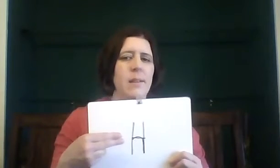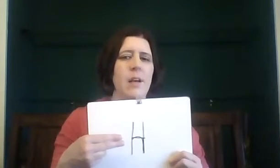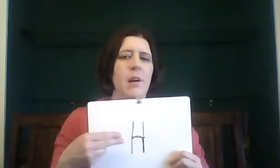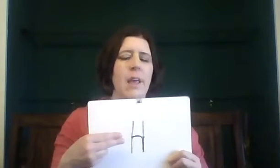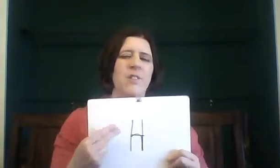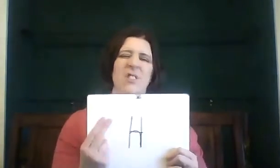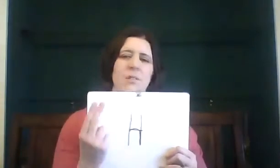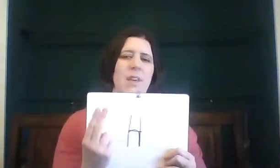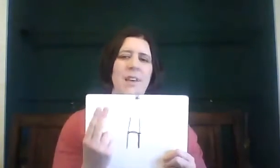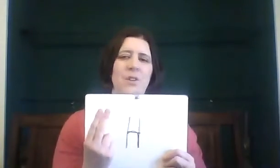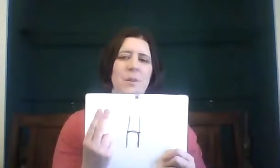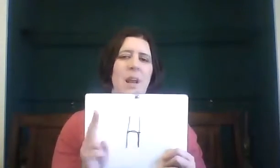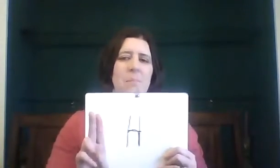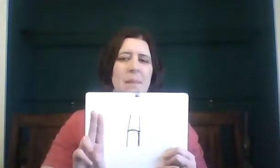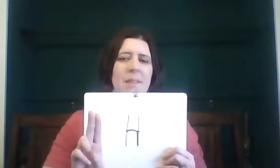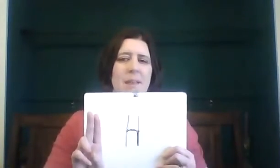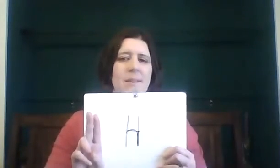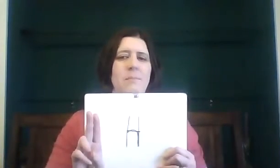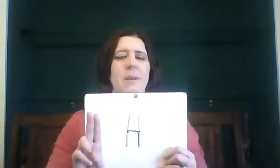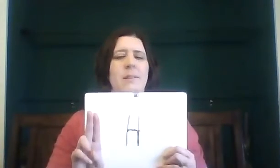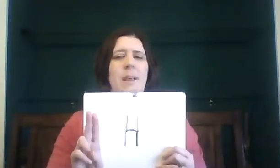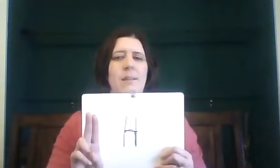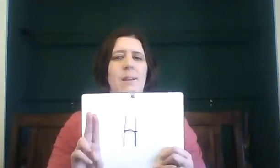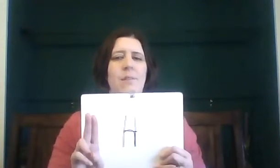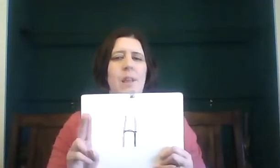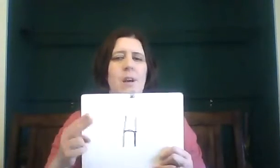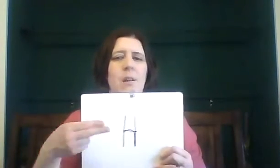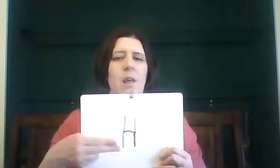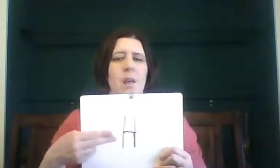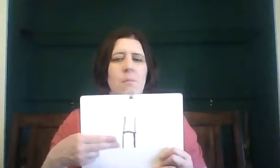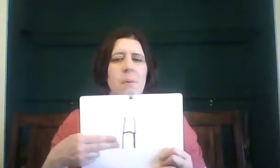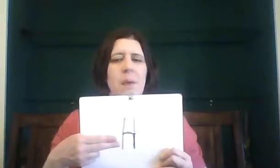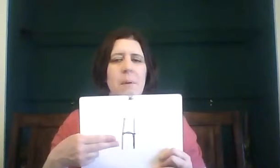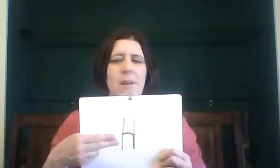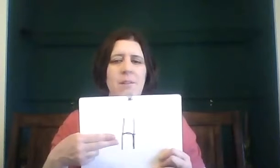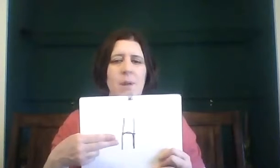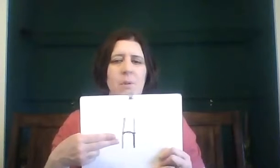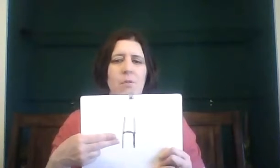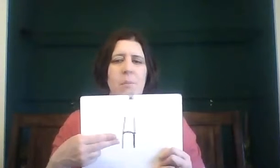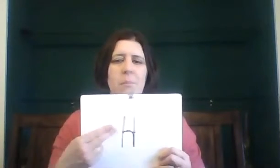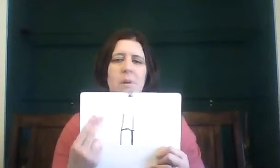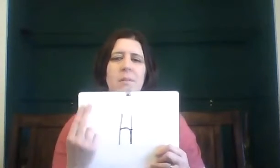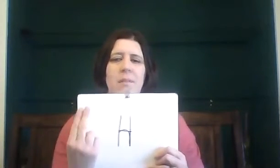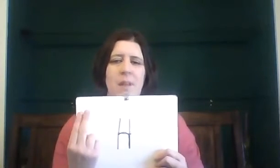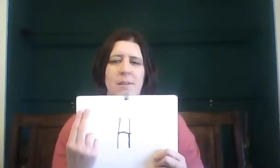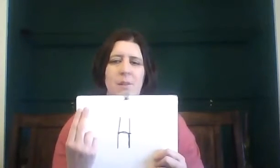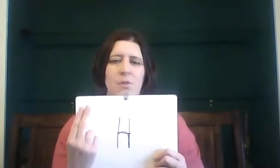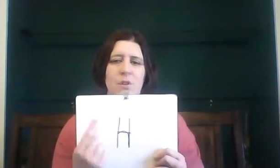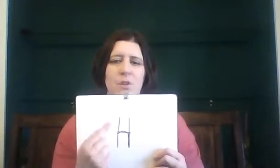letter H. You can't do it up like this because that's a different letter, but that might just help you remember that it's those